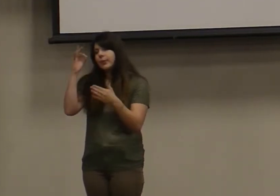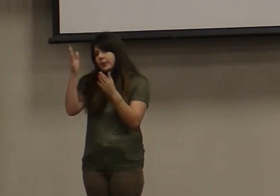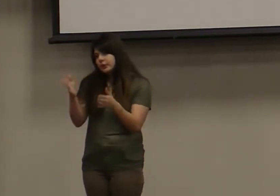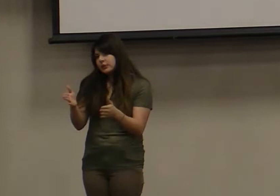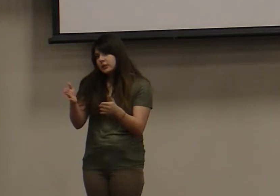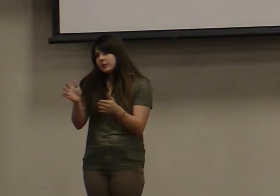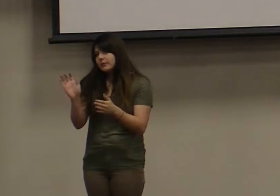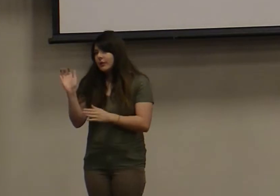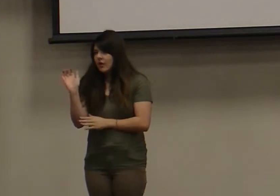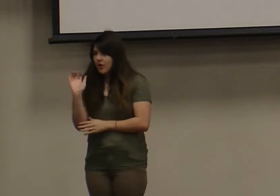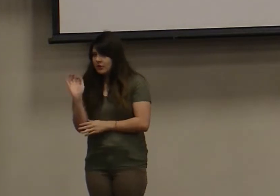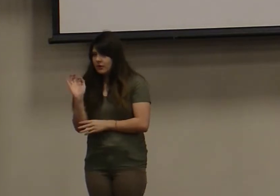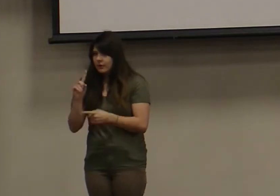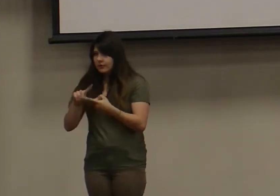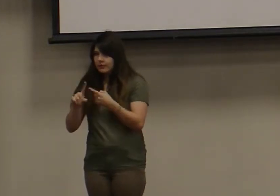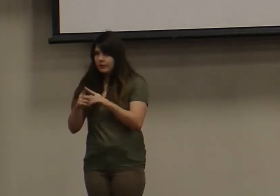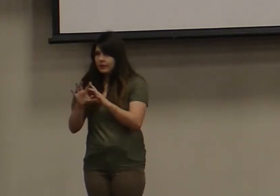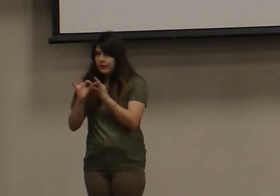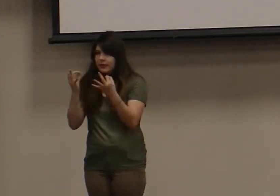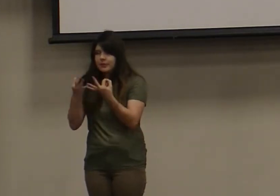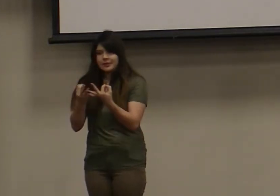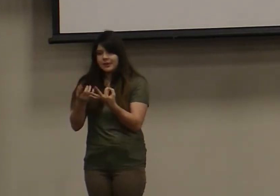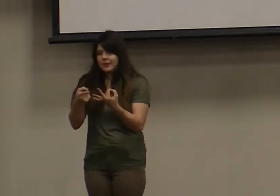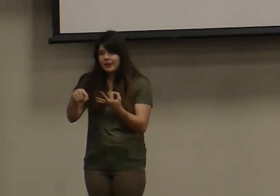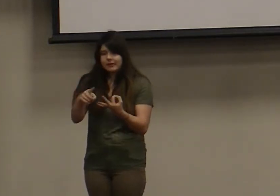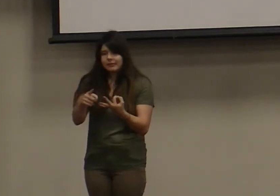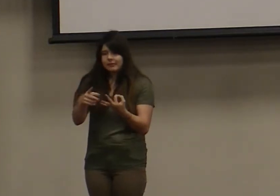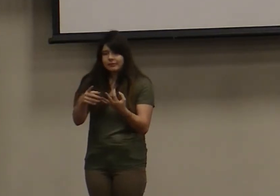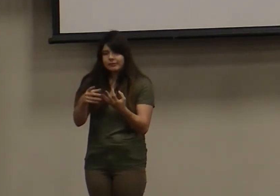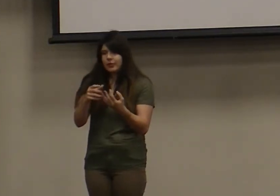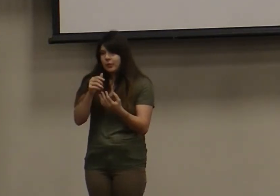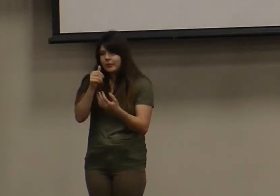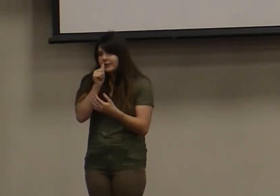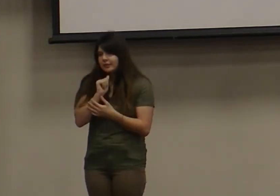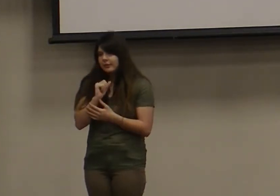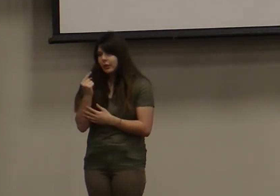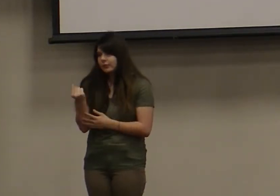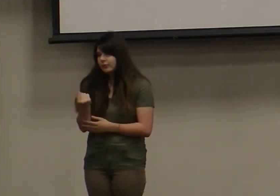But I was also a friend of the family, and they didn't want to go through this alone.